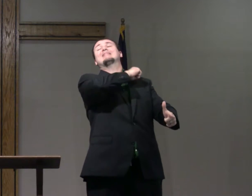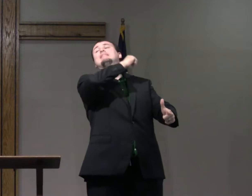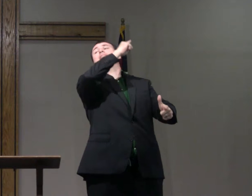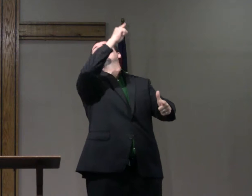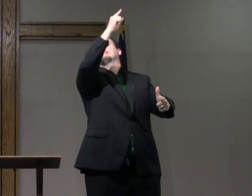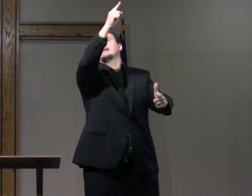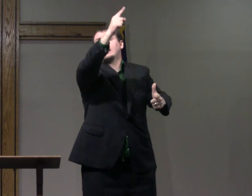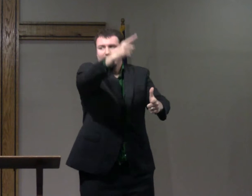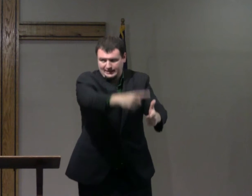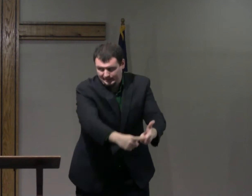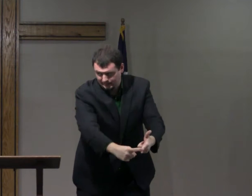then